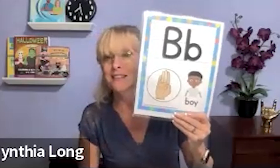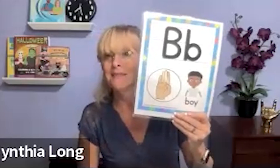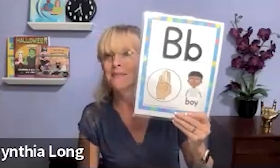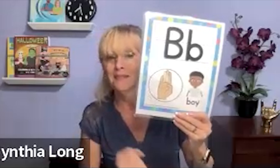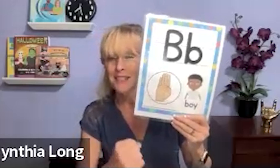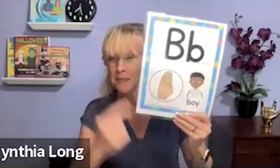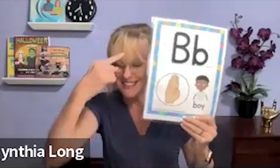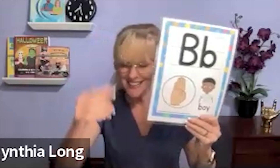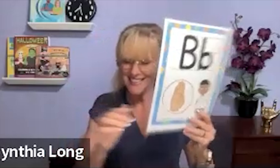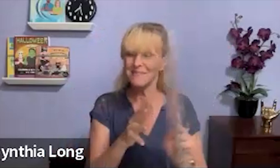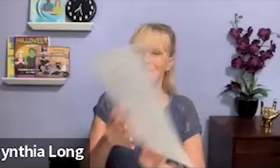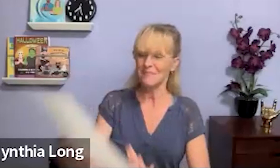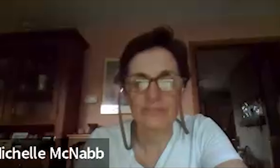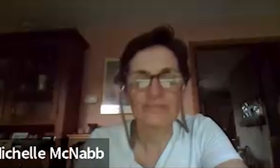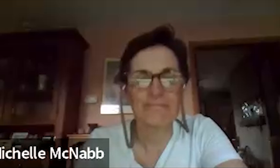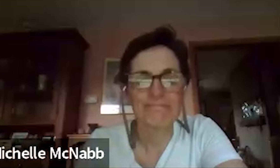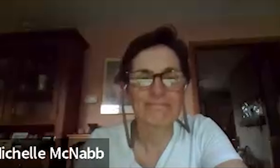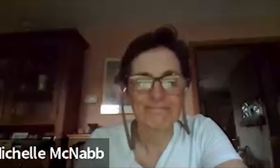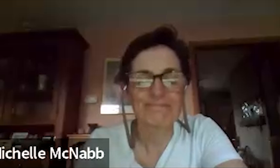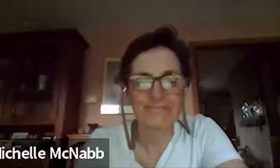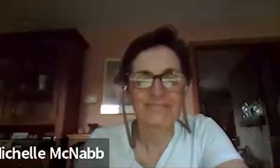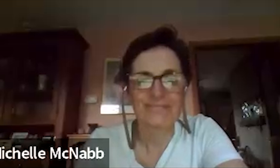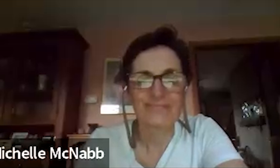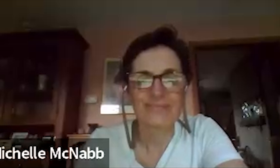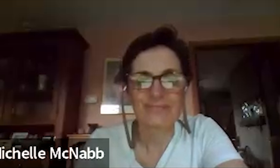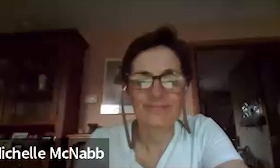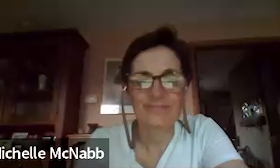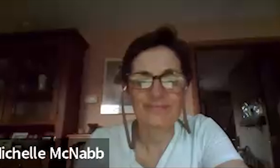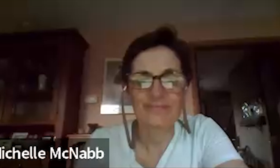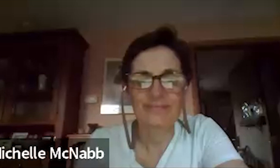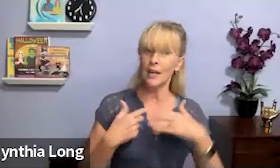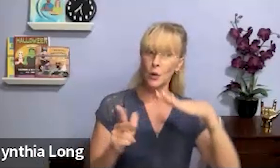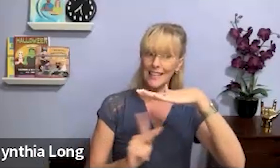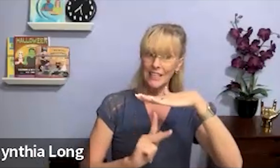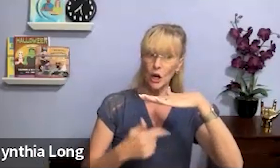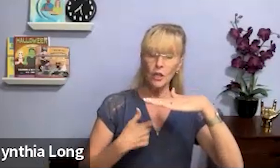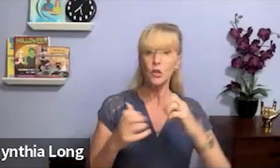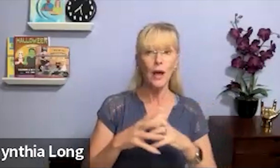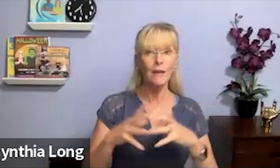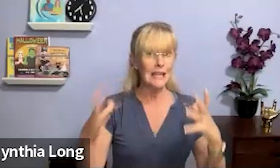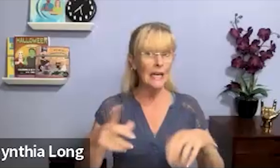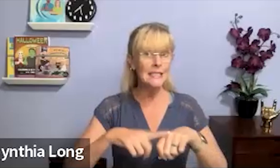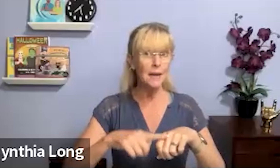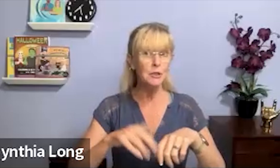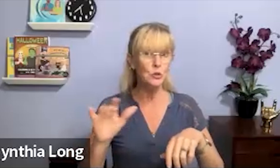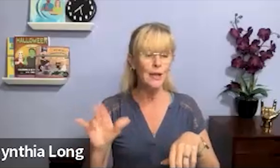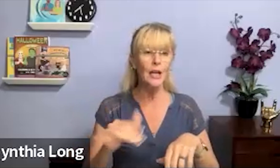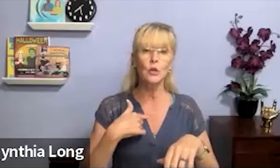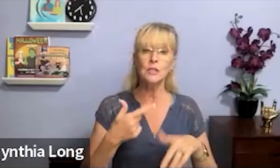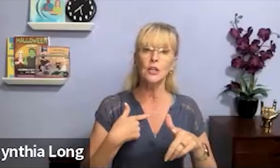this. Does that make sense? Mm-hmm. So it's kind of like it could be a game. Now, I know in kindergarten, you don't have a lot of time to do that. Usually